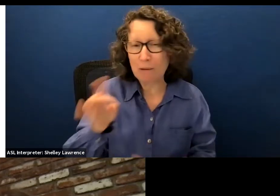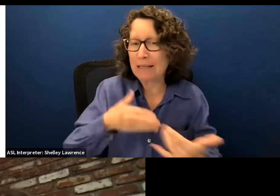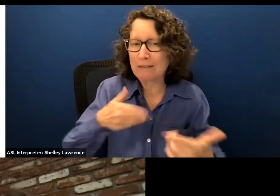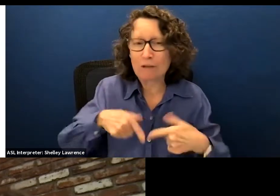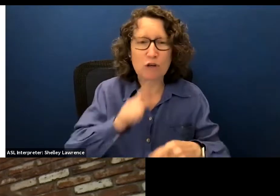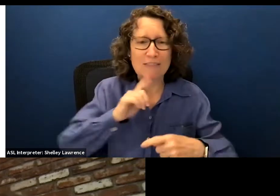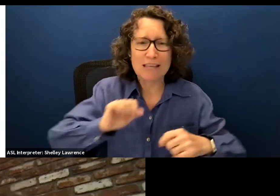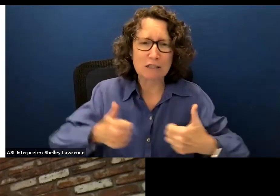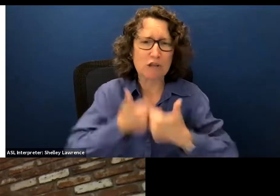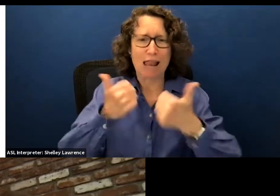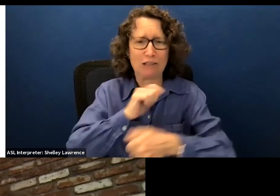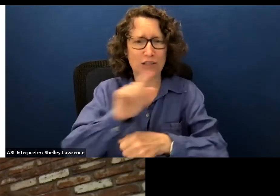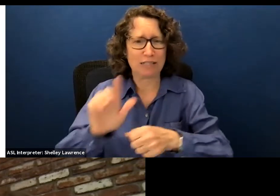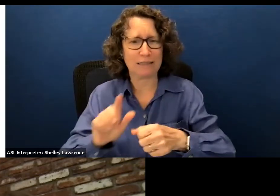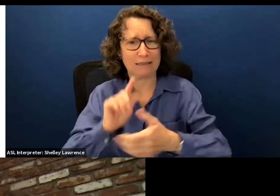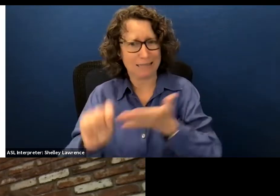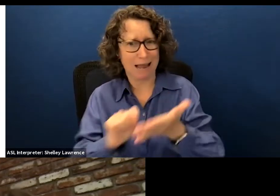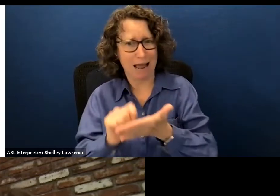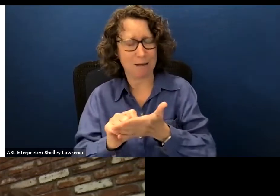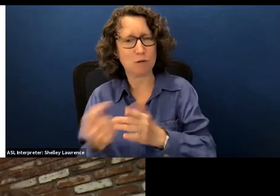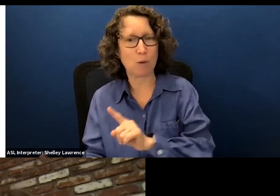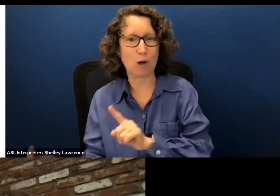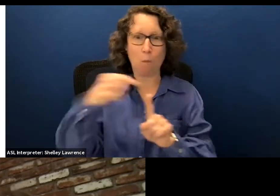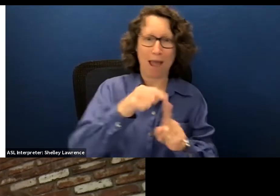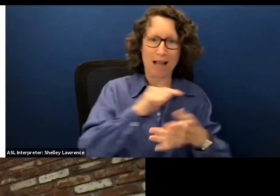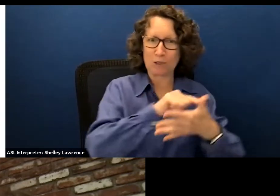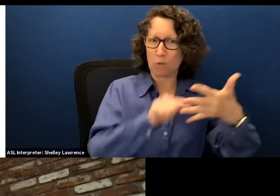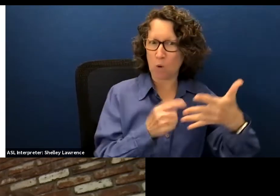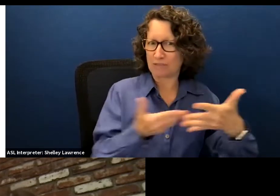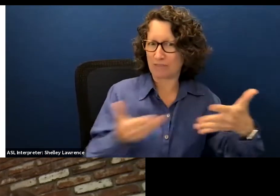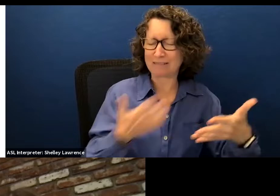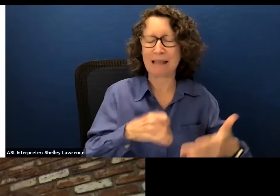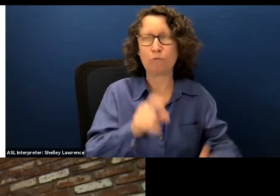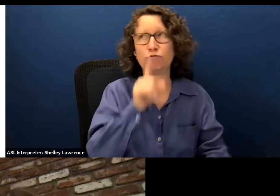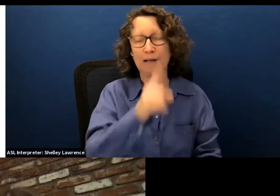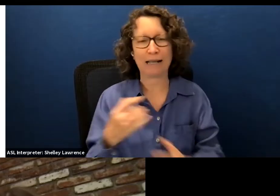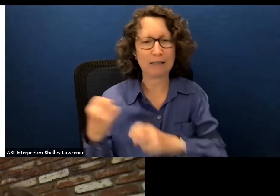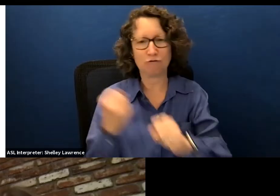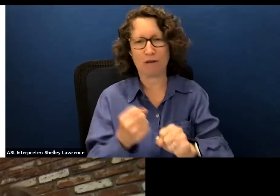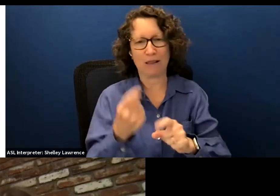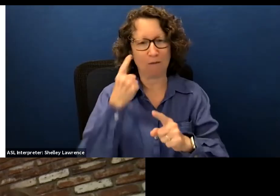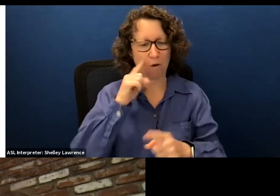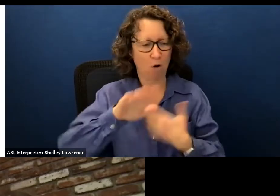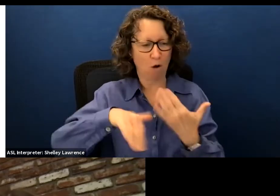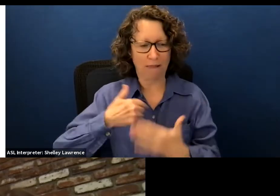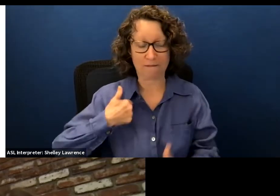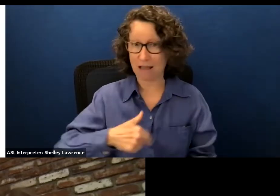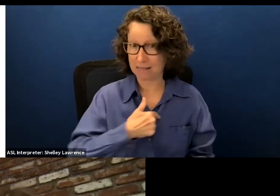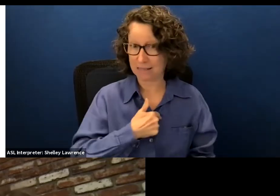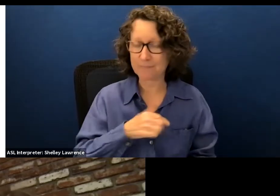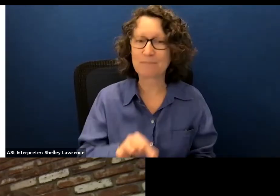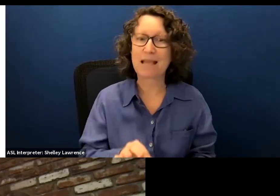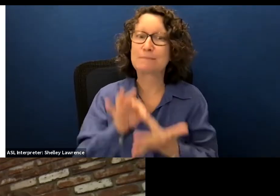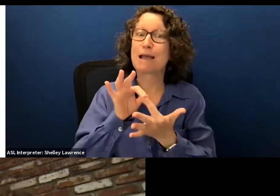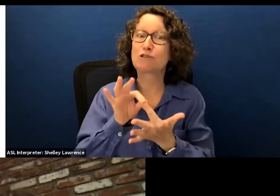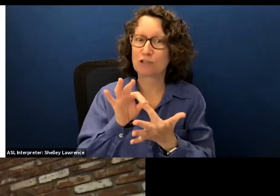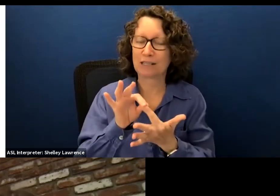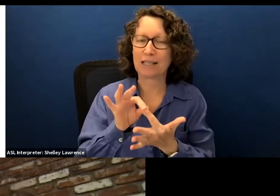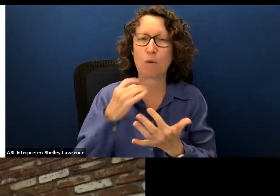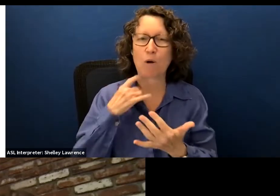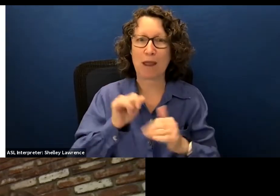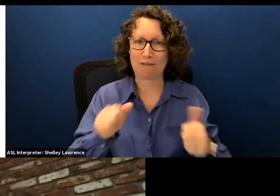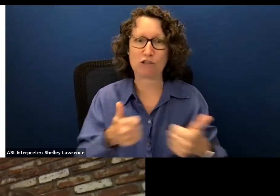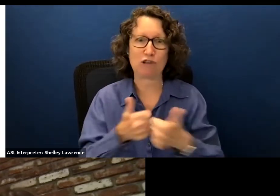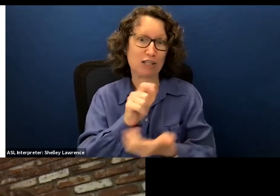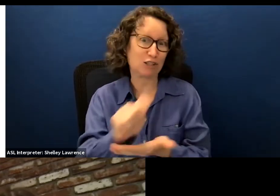these challenging times, we really go back to those things, and they really are a strength for all of us, especially when we have